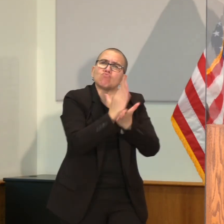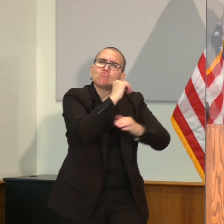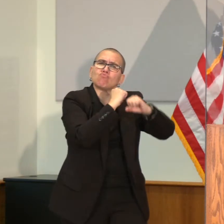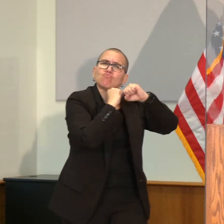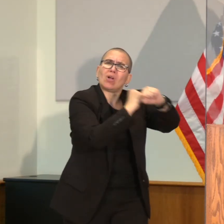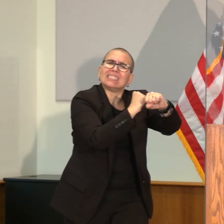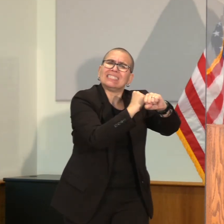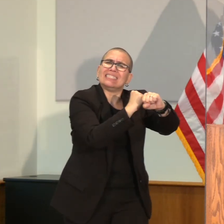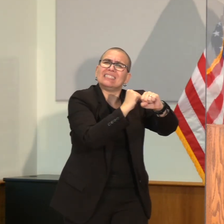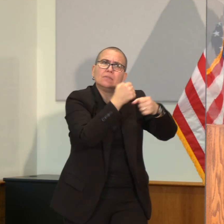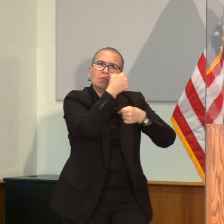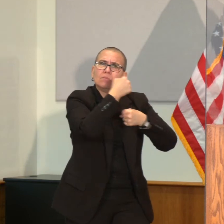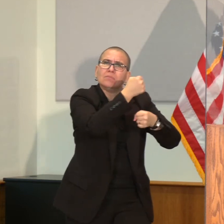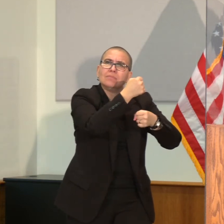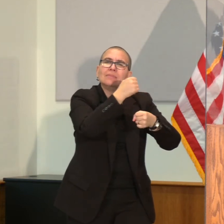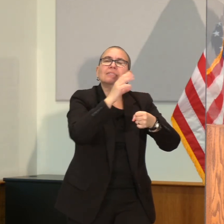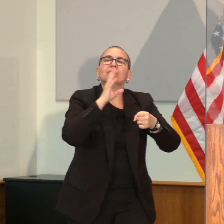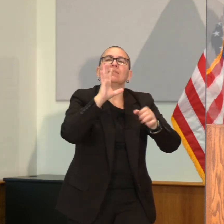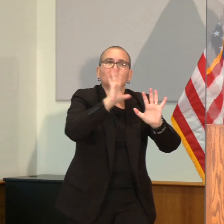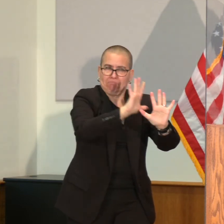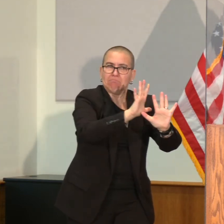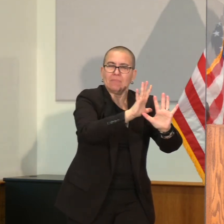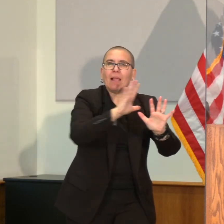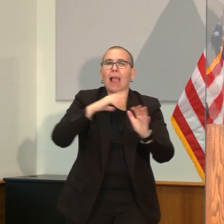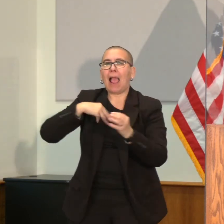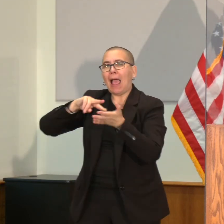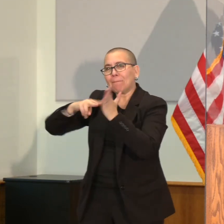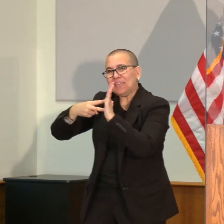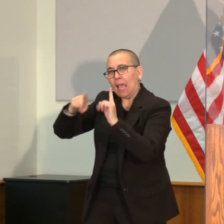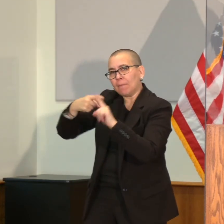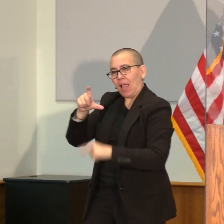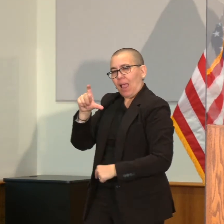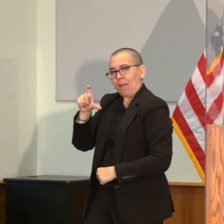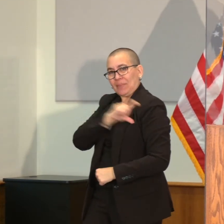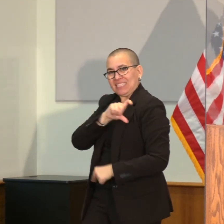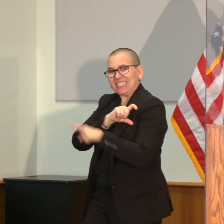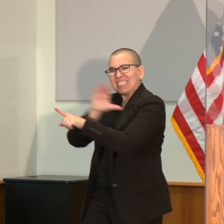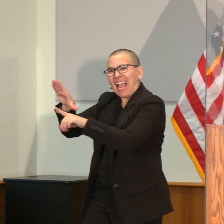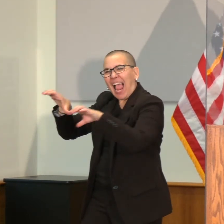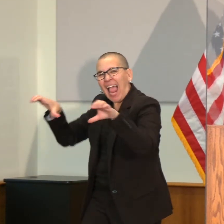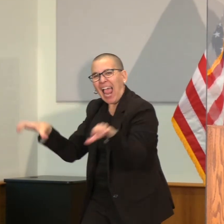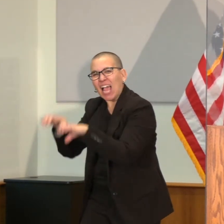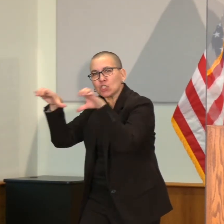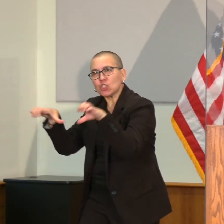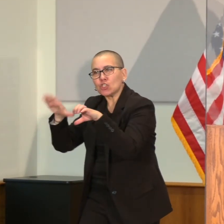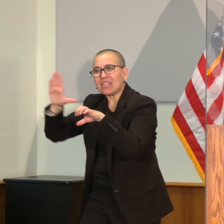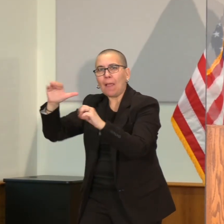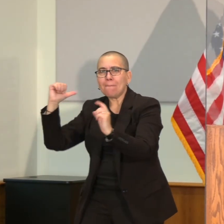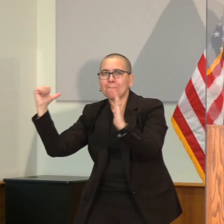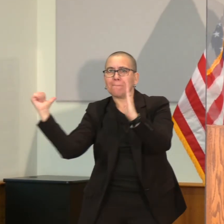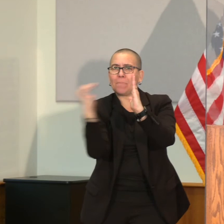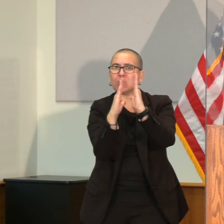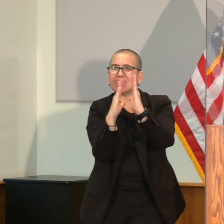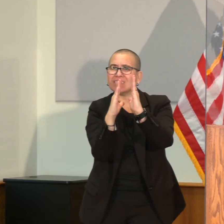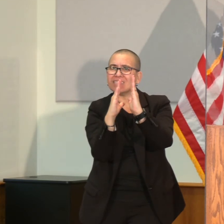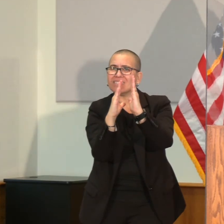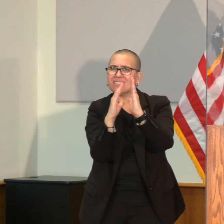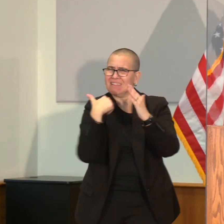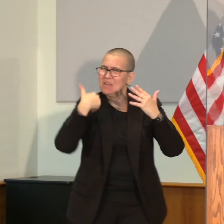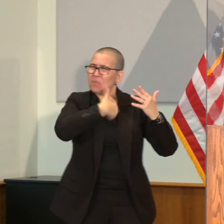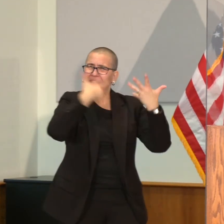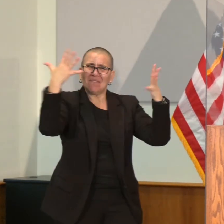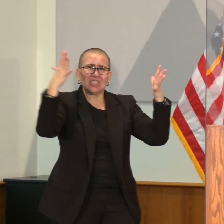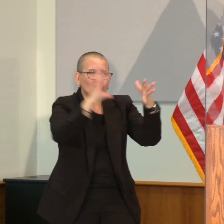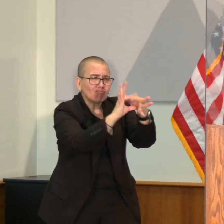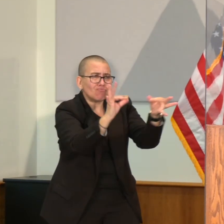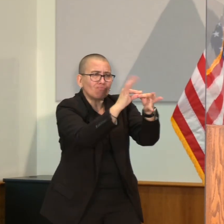talk about conduct of folks who are there to hold the peace, but it's also going to go in, and we saw this happen, that